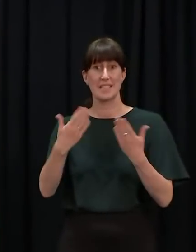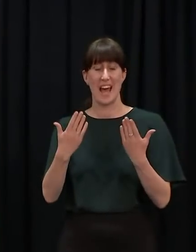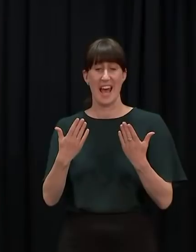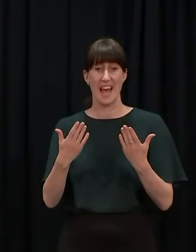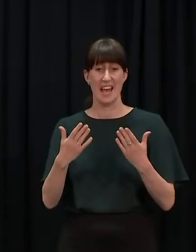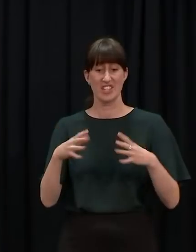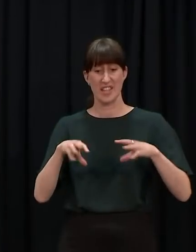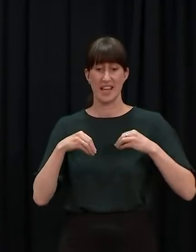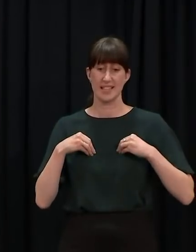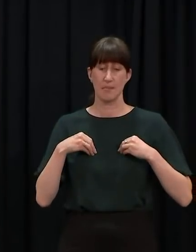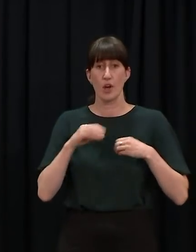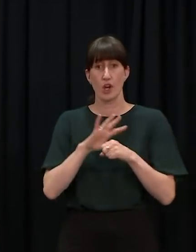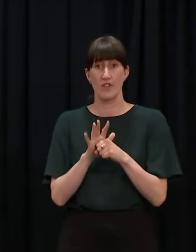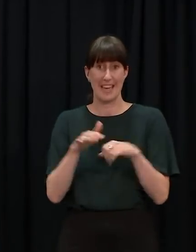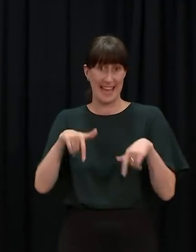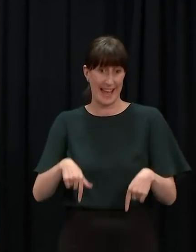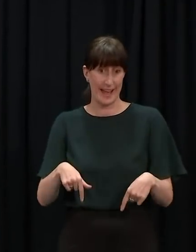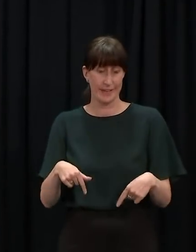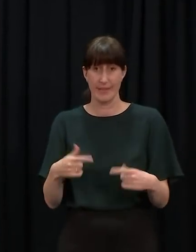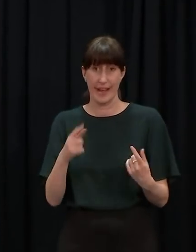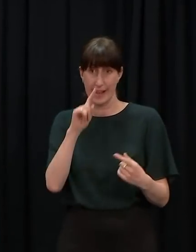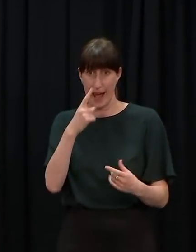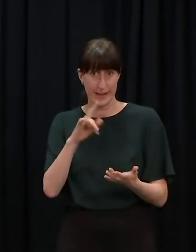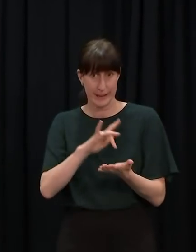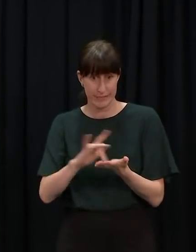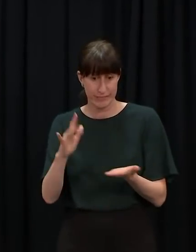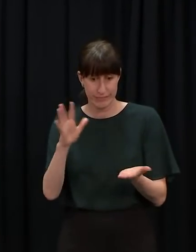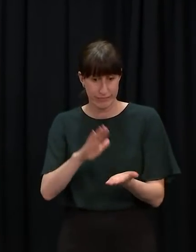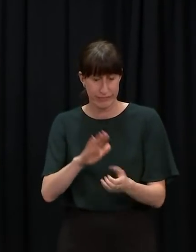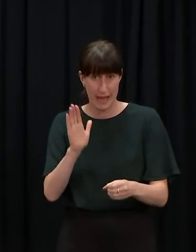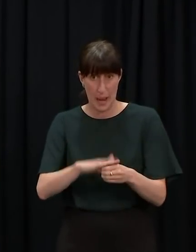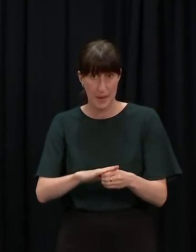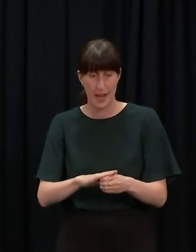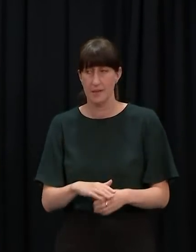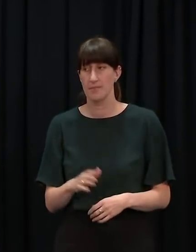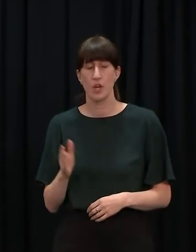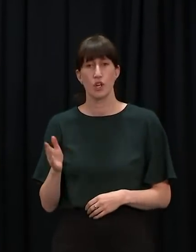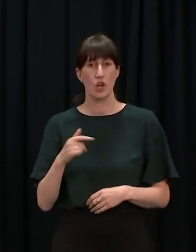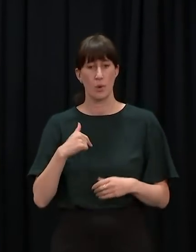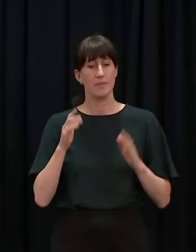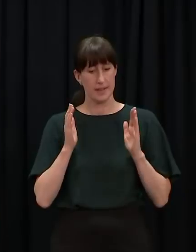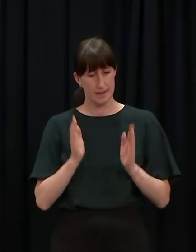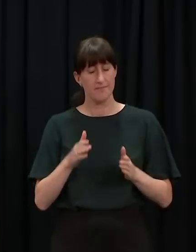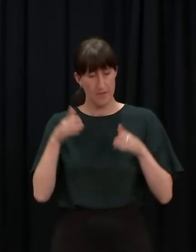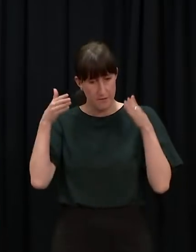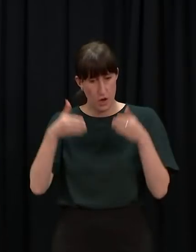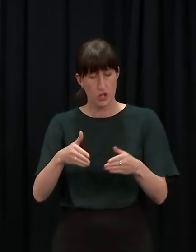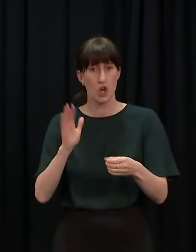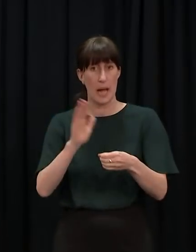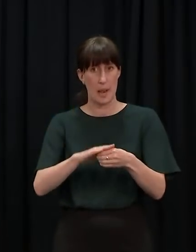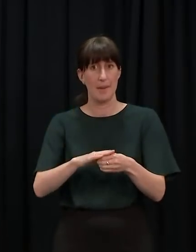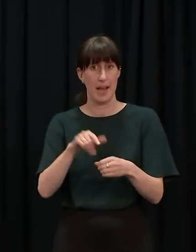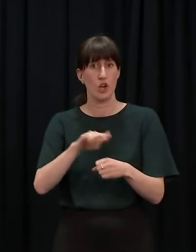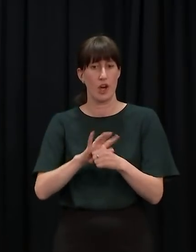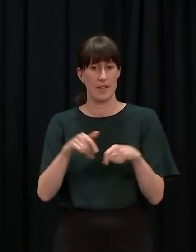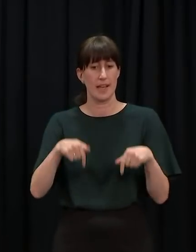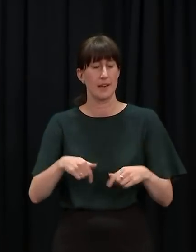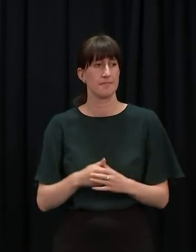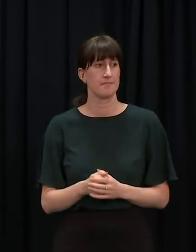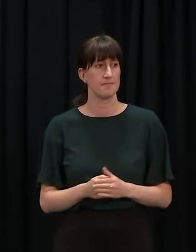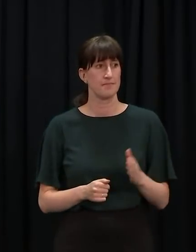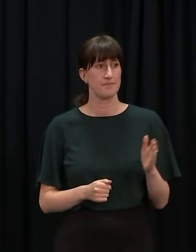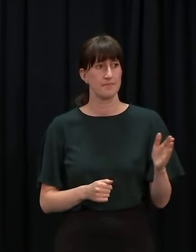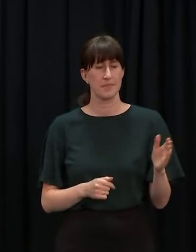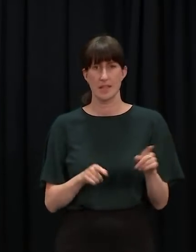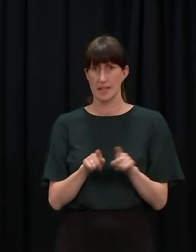which is zero tolerance for cases when they pop up. That continues to be our absolute focus. And are you, what's the update on the